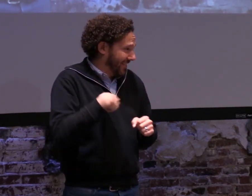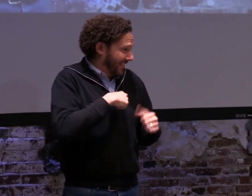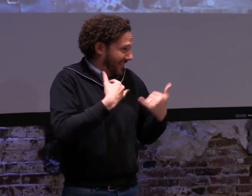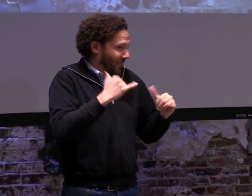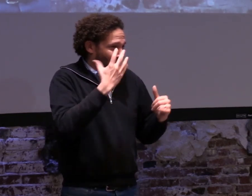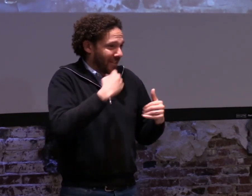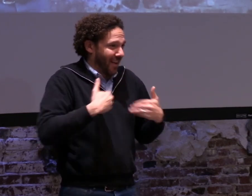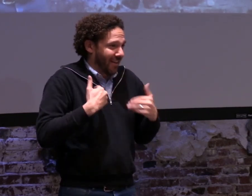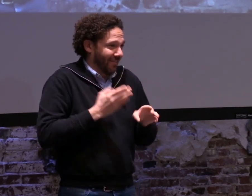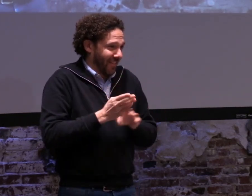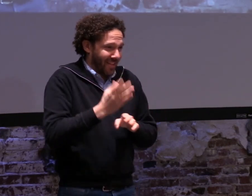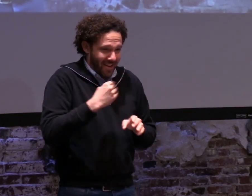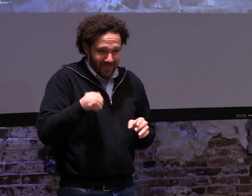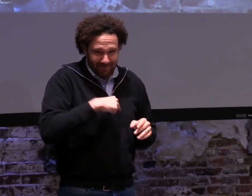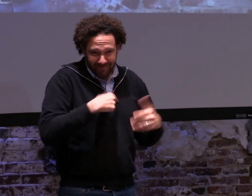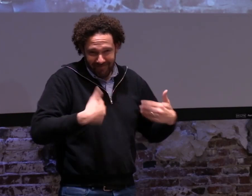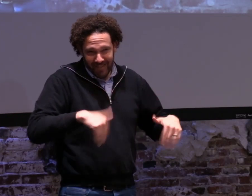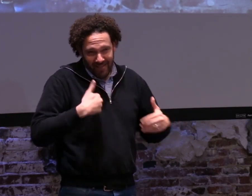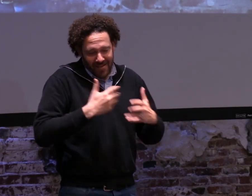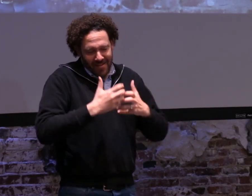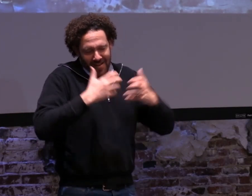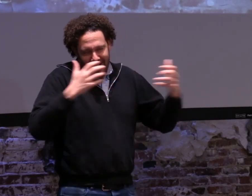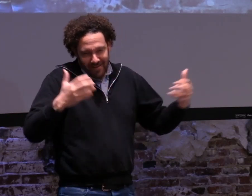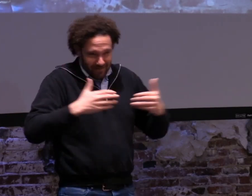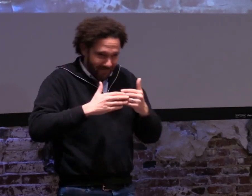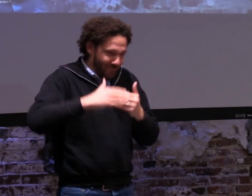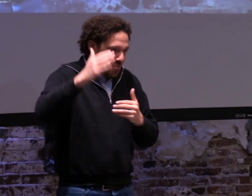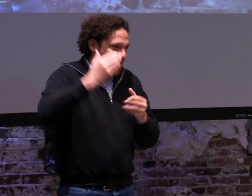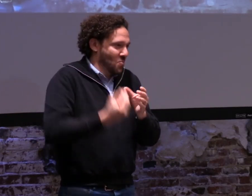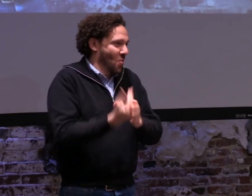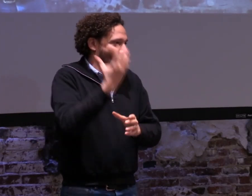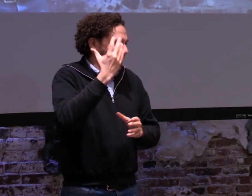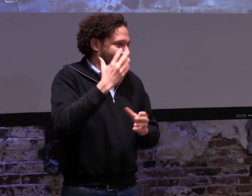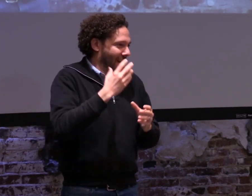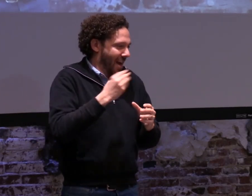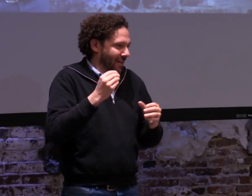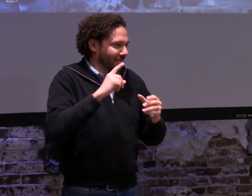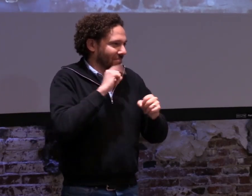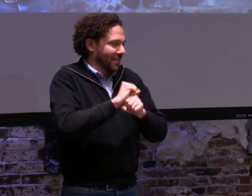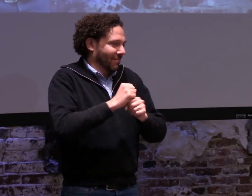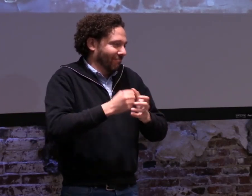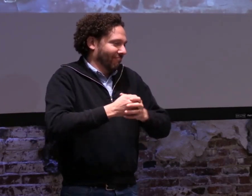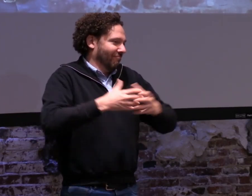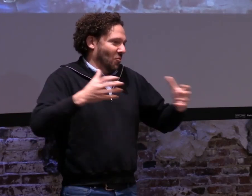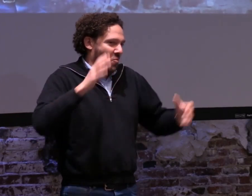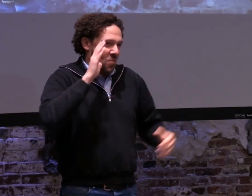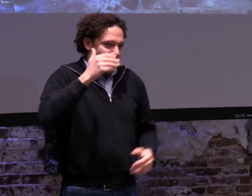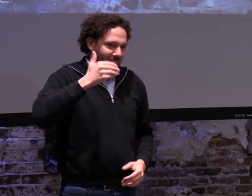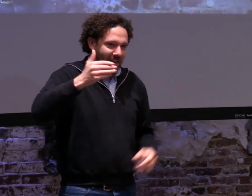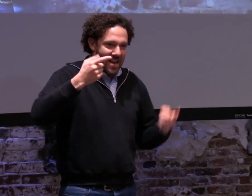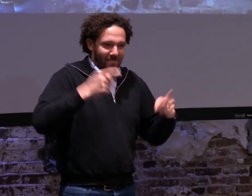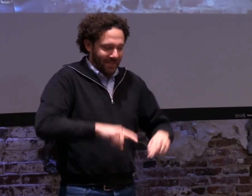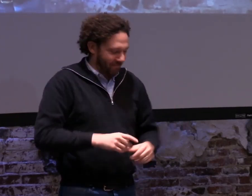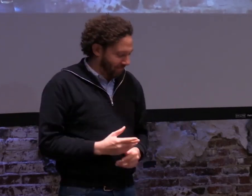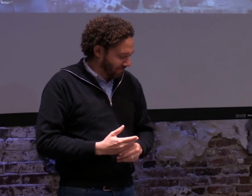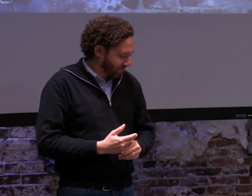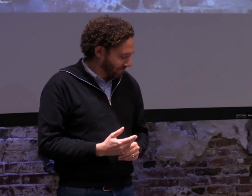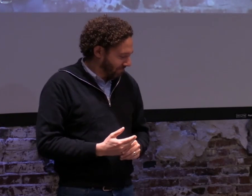70s. So it's well over 30 years. So we're still in its infancy. So we have so much more to grow and develop as we expand the future of our